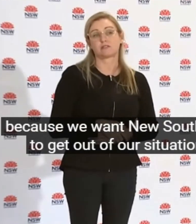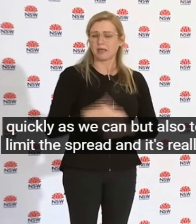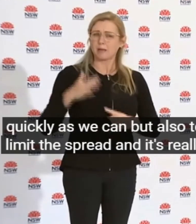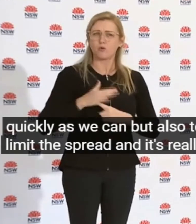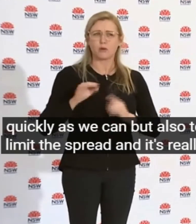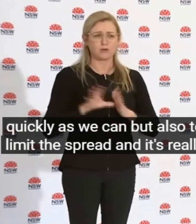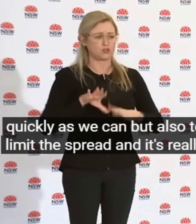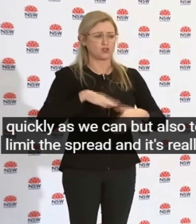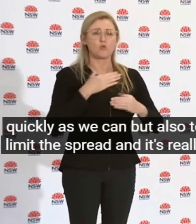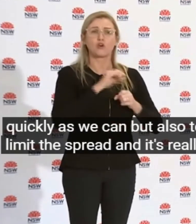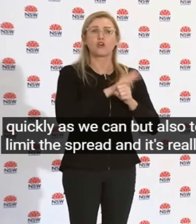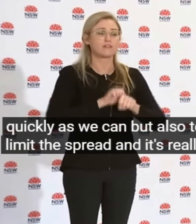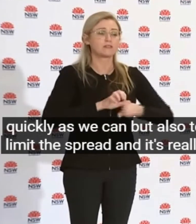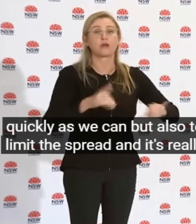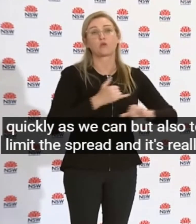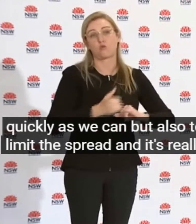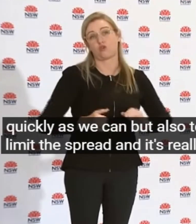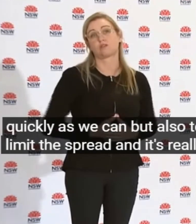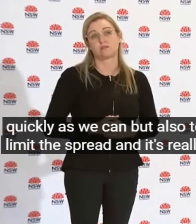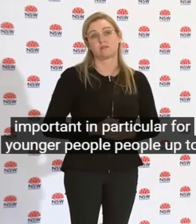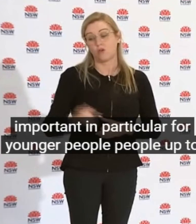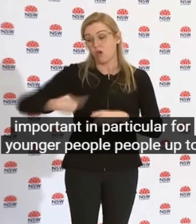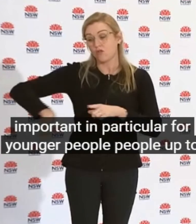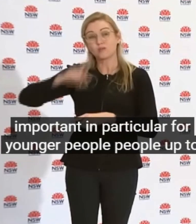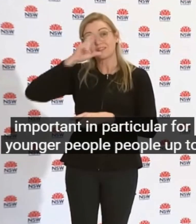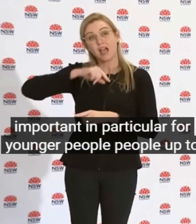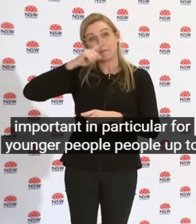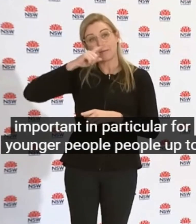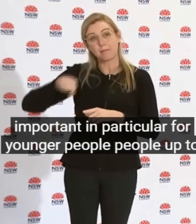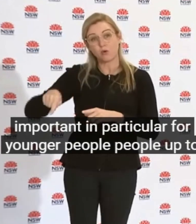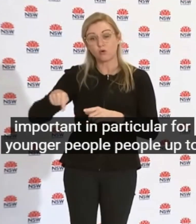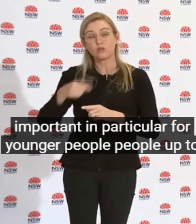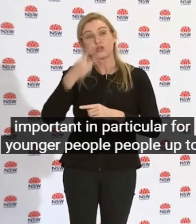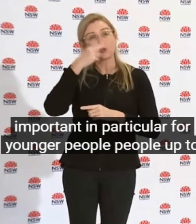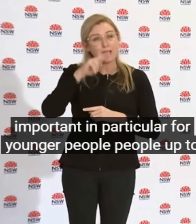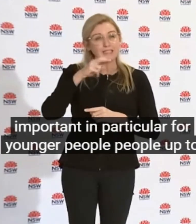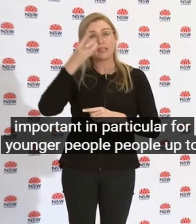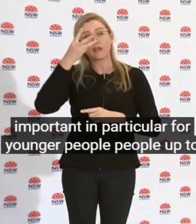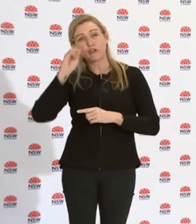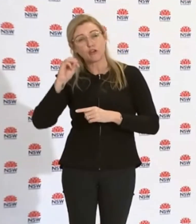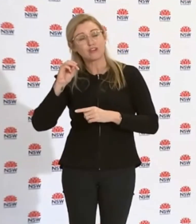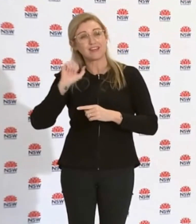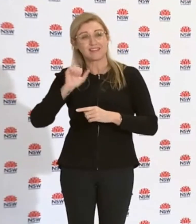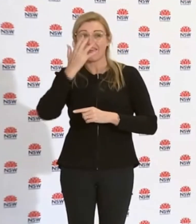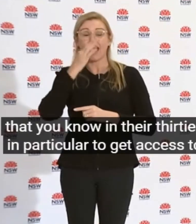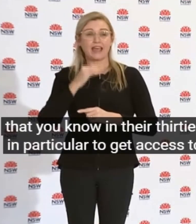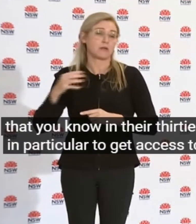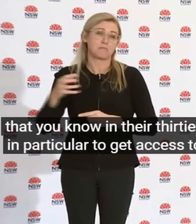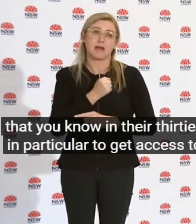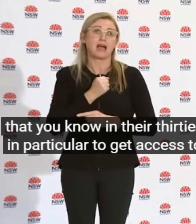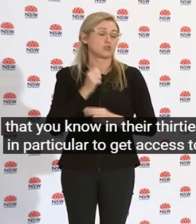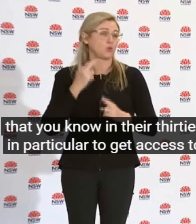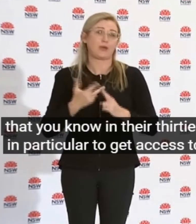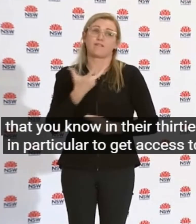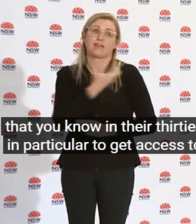important, in particular, for younger people, people up to their, in their 30s in particular, to get access to the vaccine as soon as possible. The